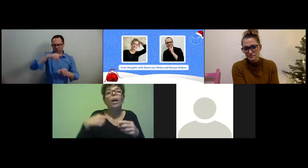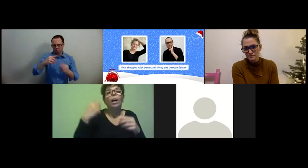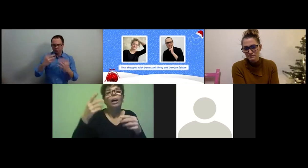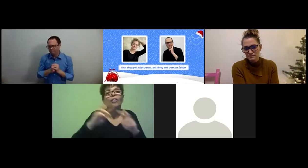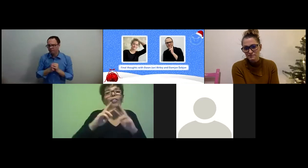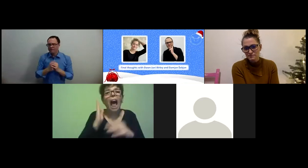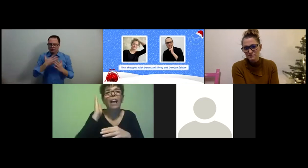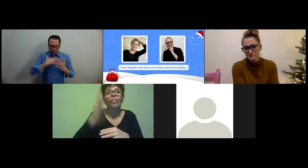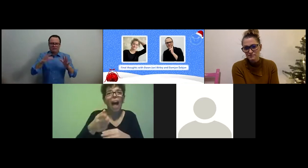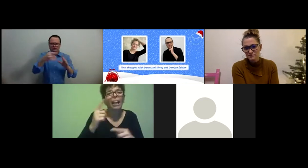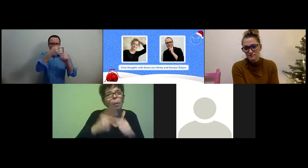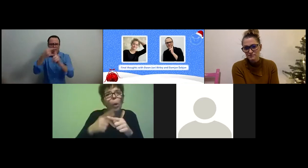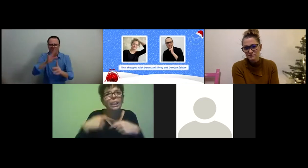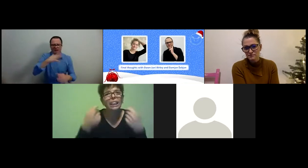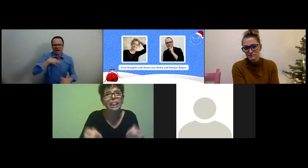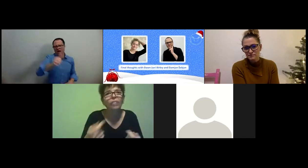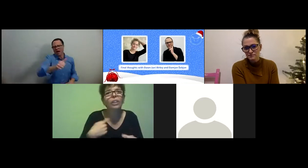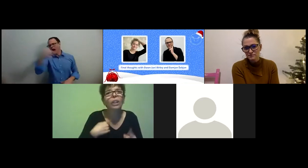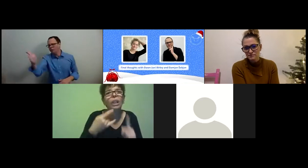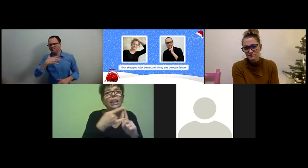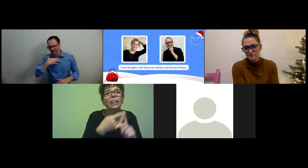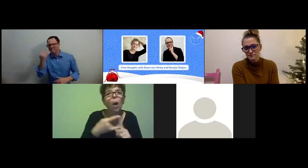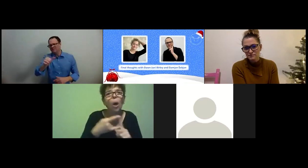And I'm very grateful to all deaf interpreters.